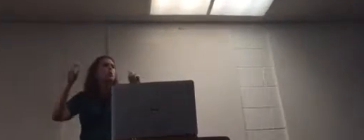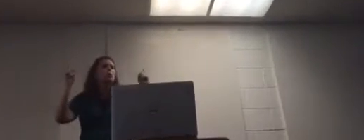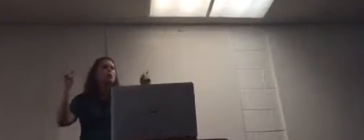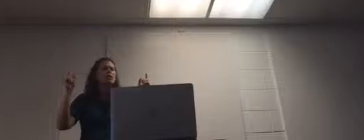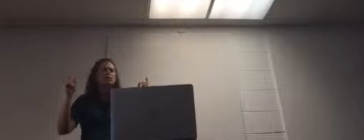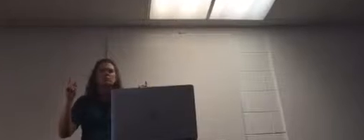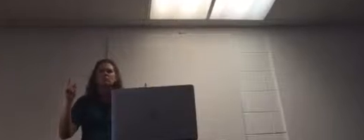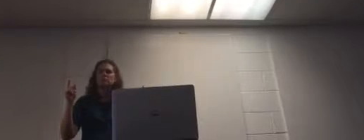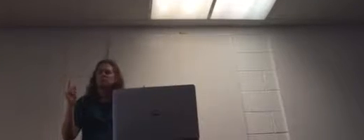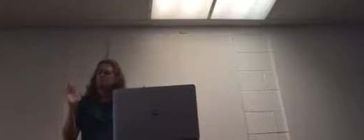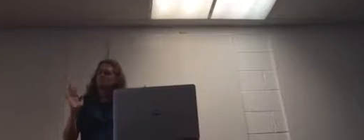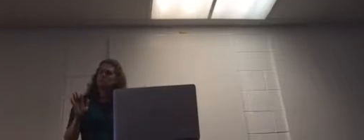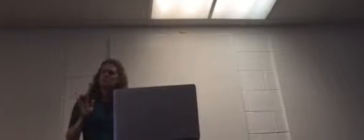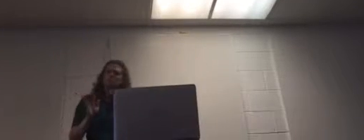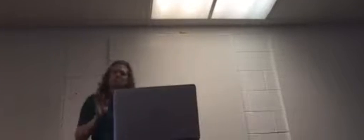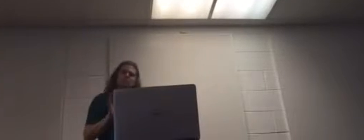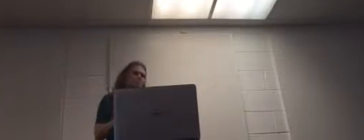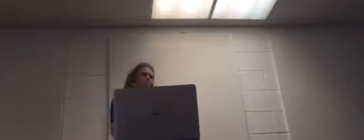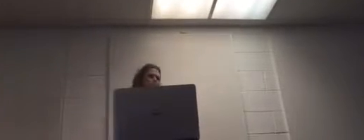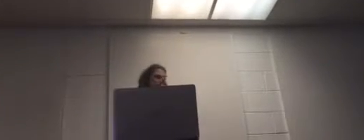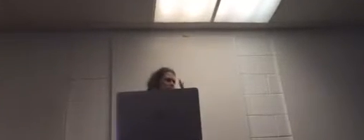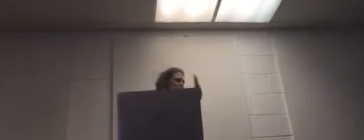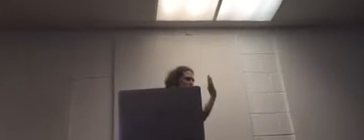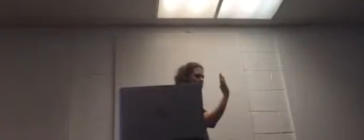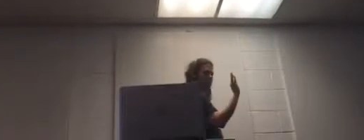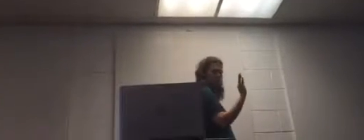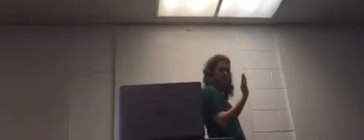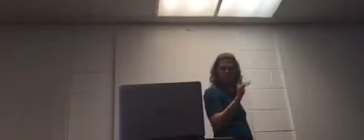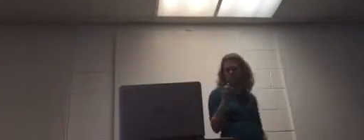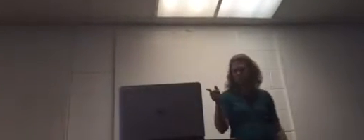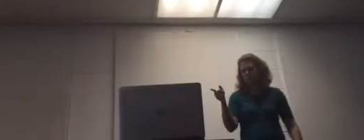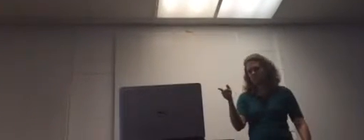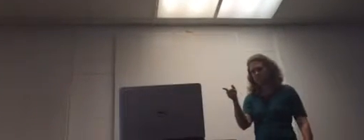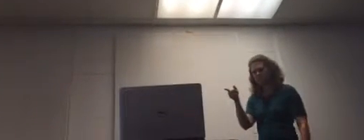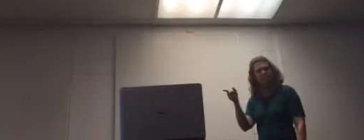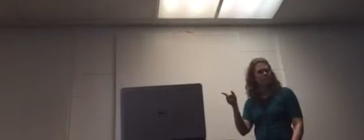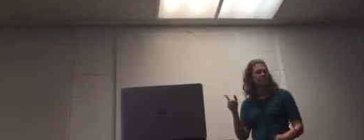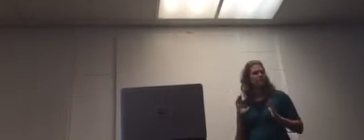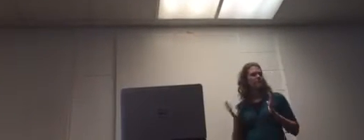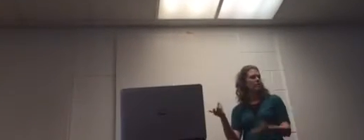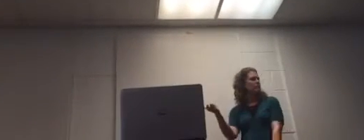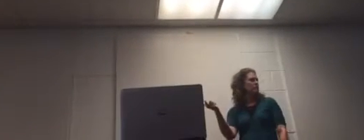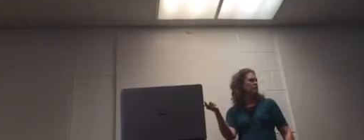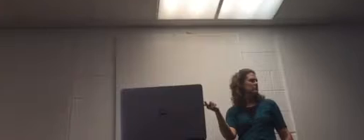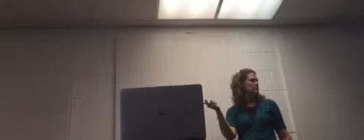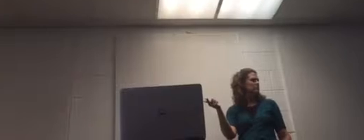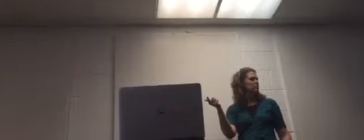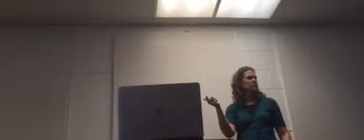electricity, there's no this, or that. No. They're